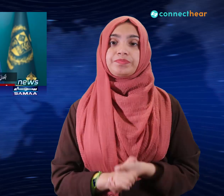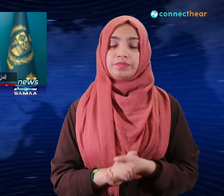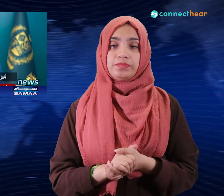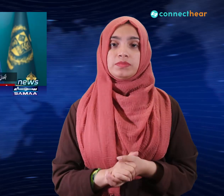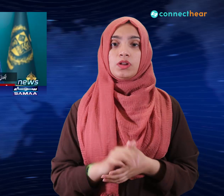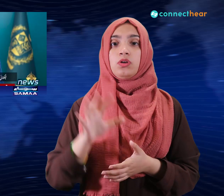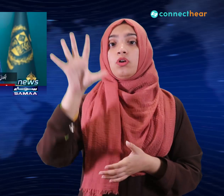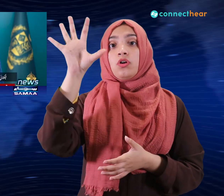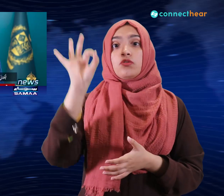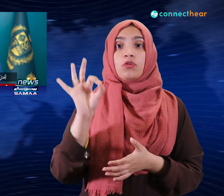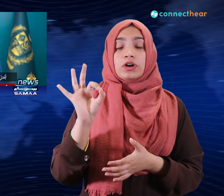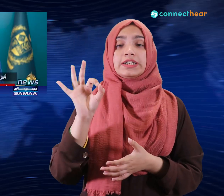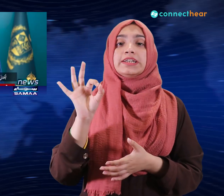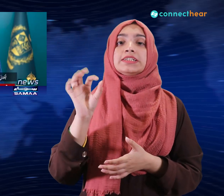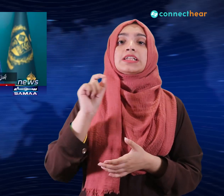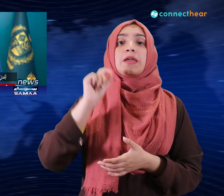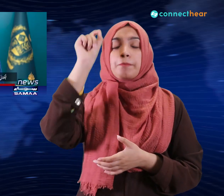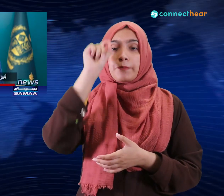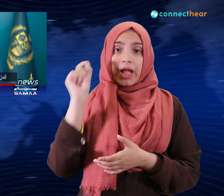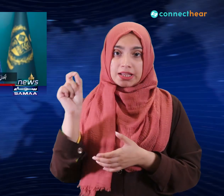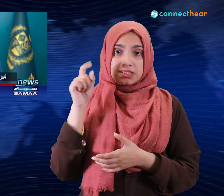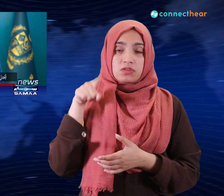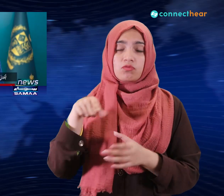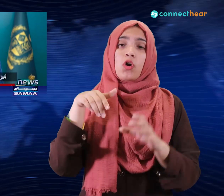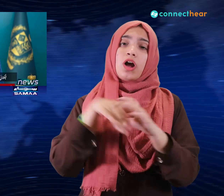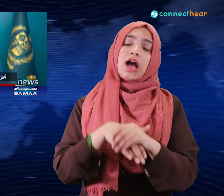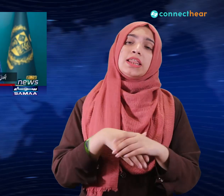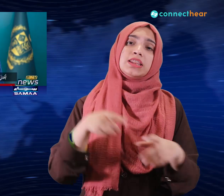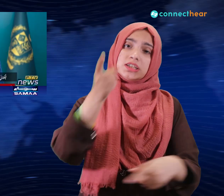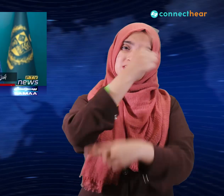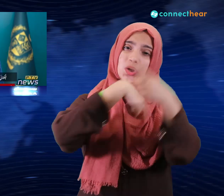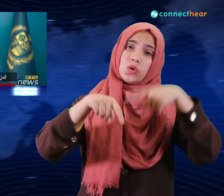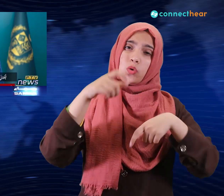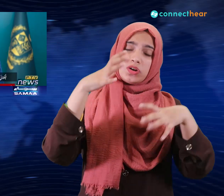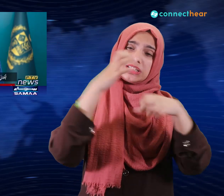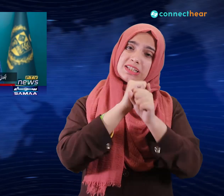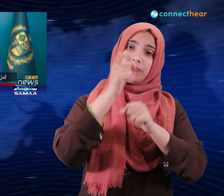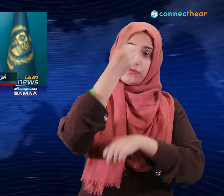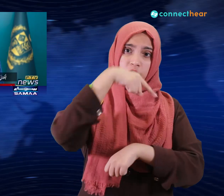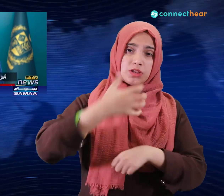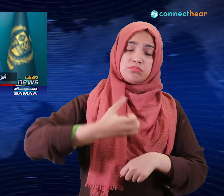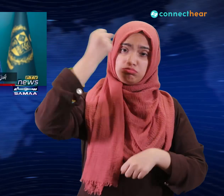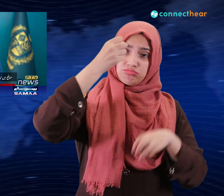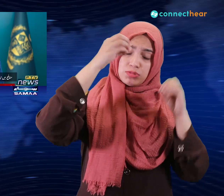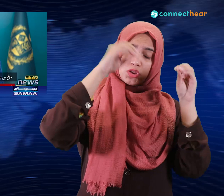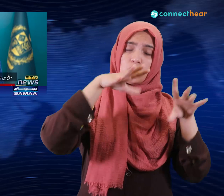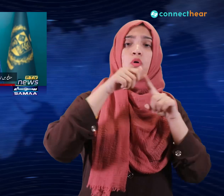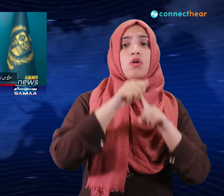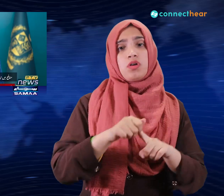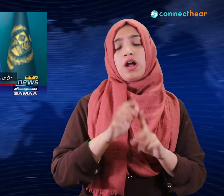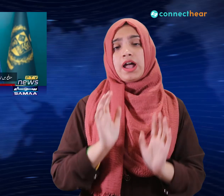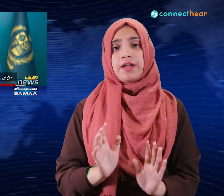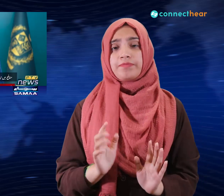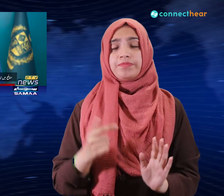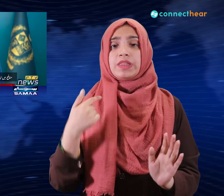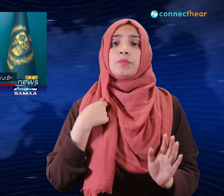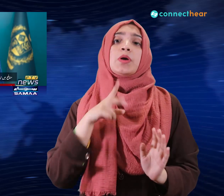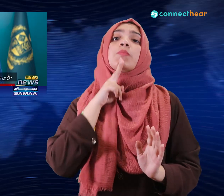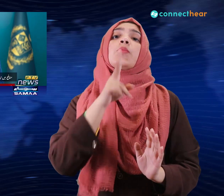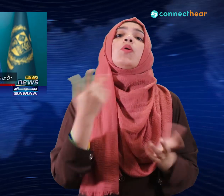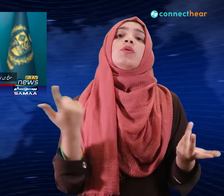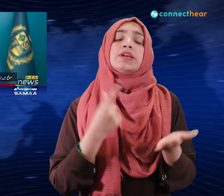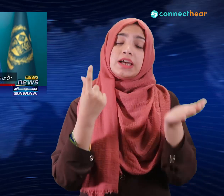14 recommendations of the FACTI panel deserve to be endorsed and implemented. I welcome the